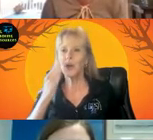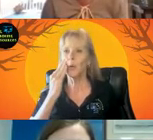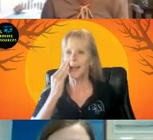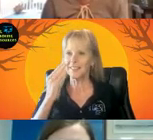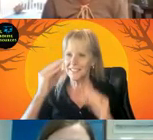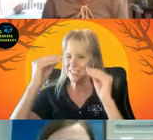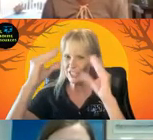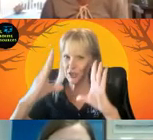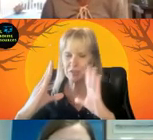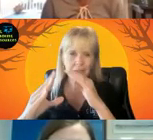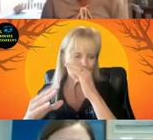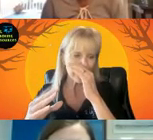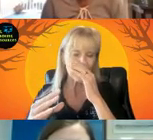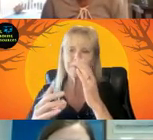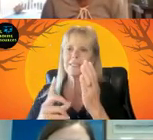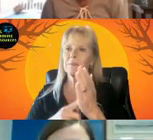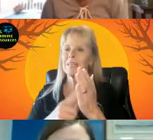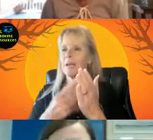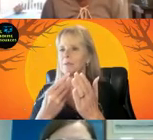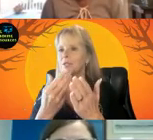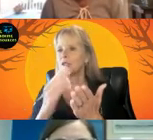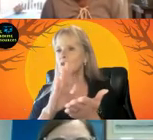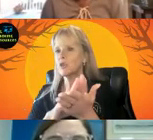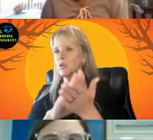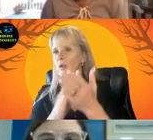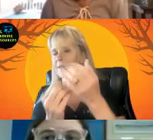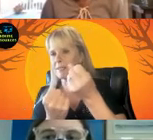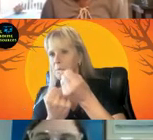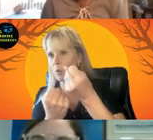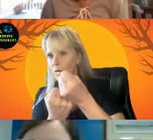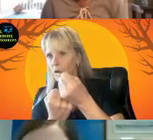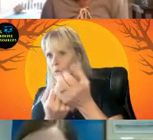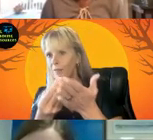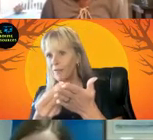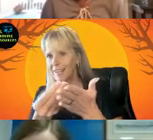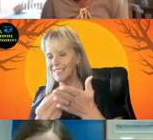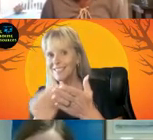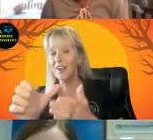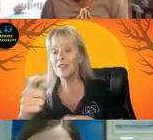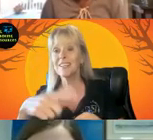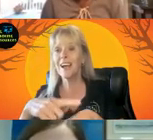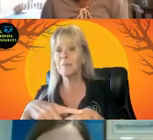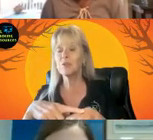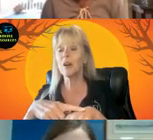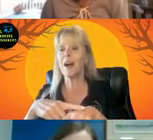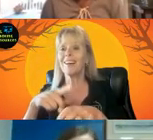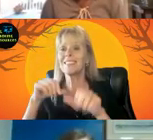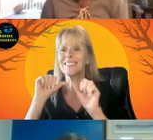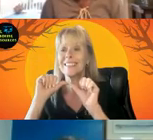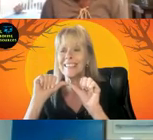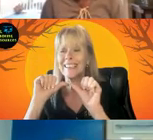I know as teachers, sometimes your school can support you with funds. Other times